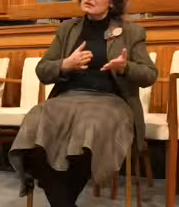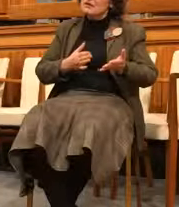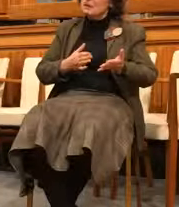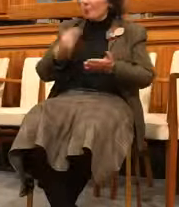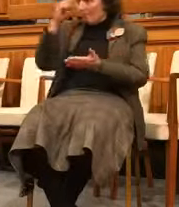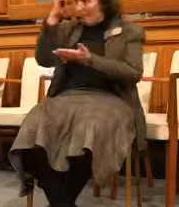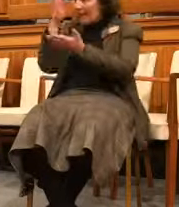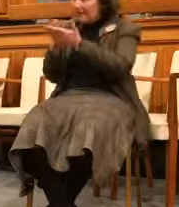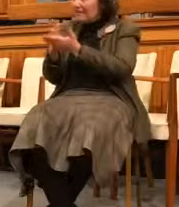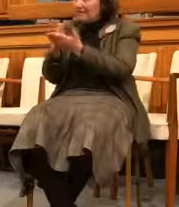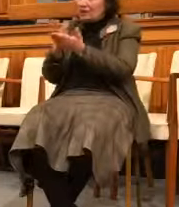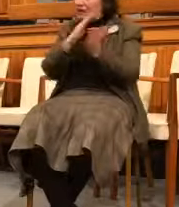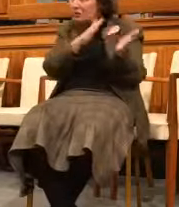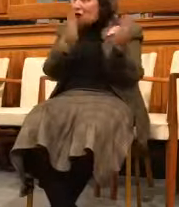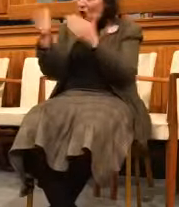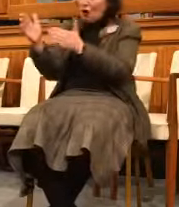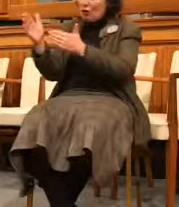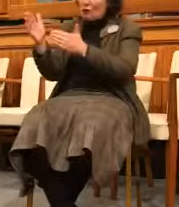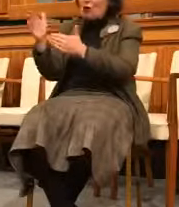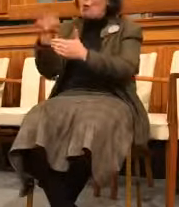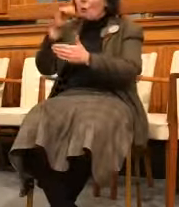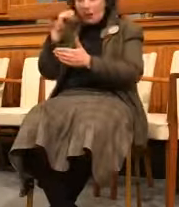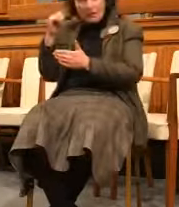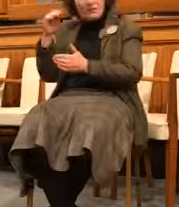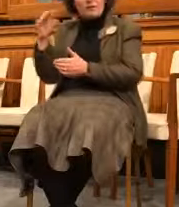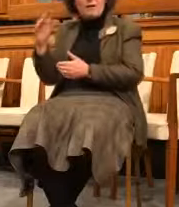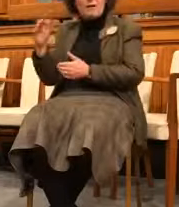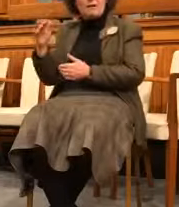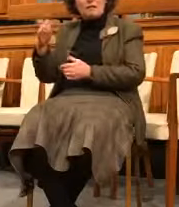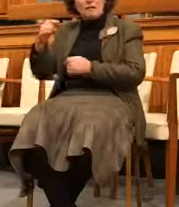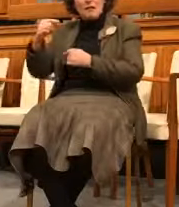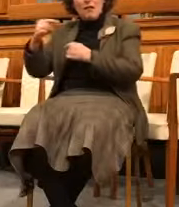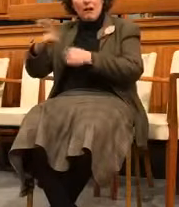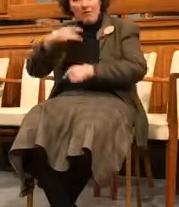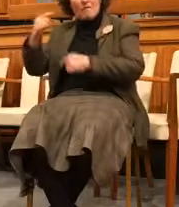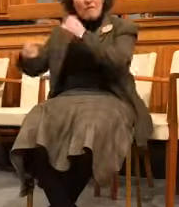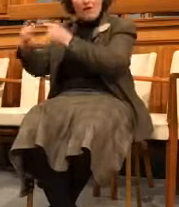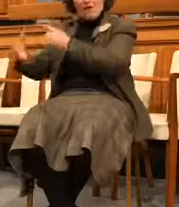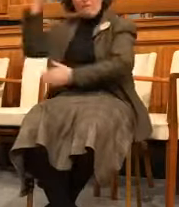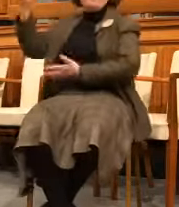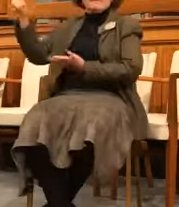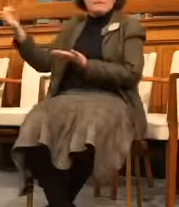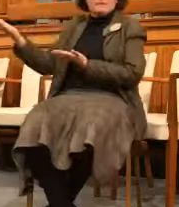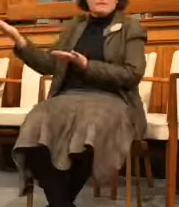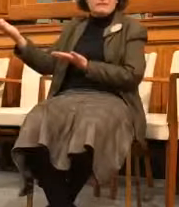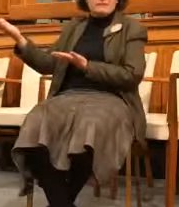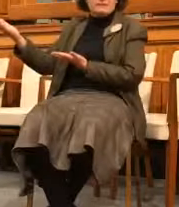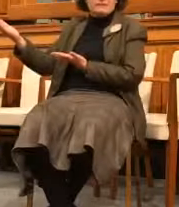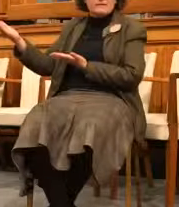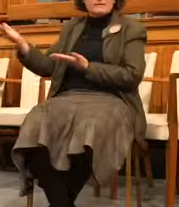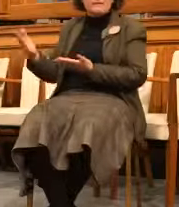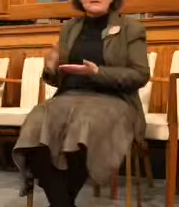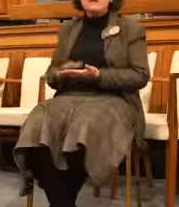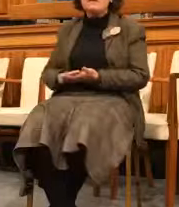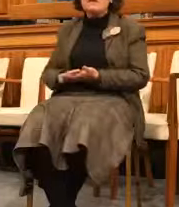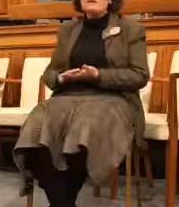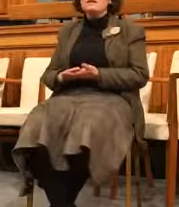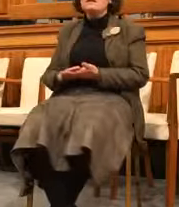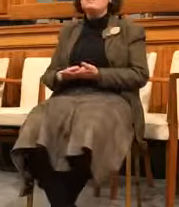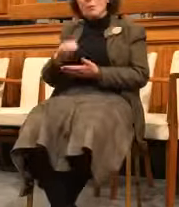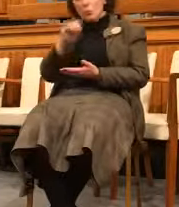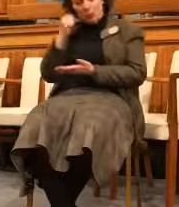life. It's important. How are you going to pray to God? You're going to pray to God on the basis of